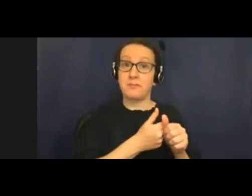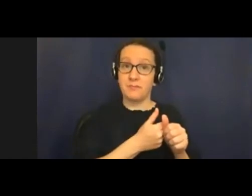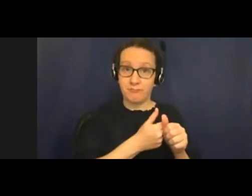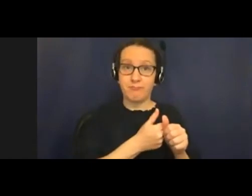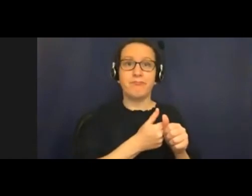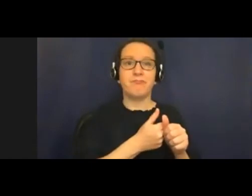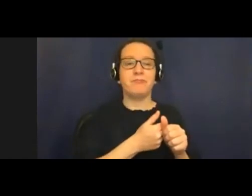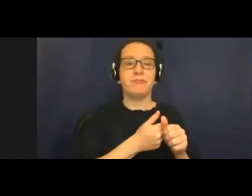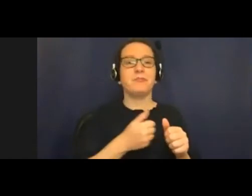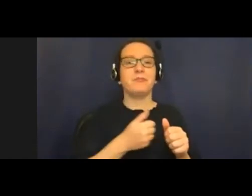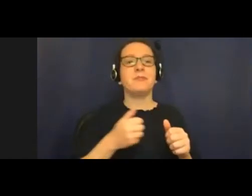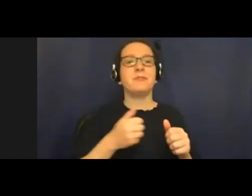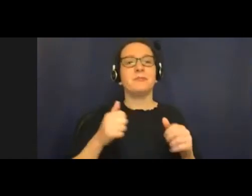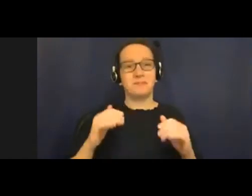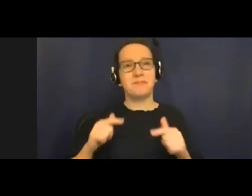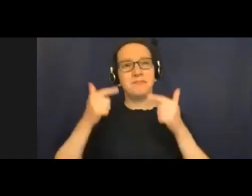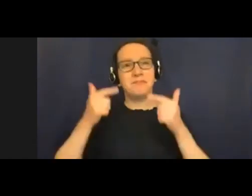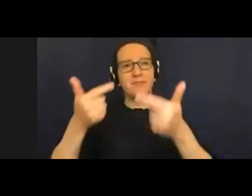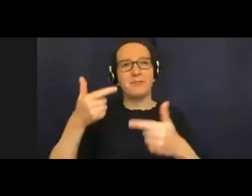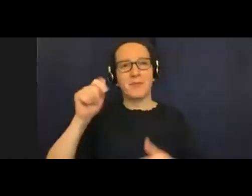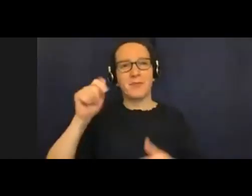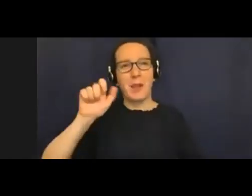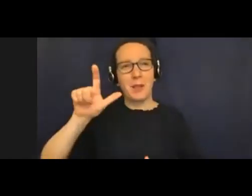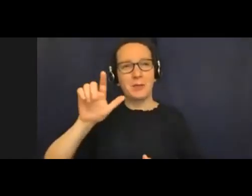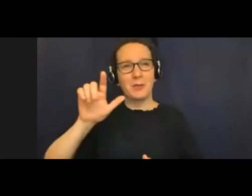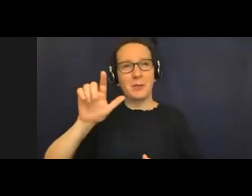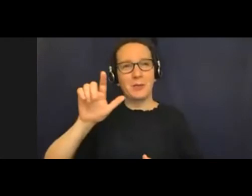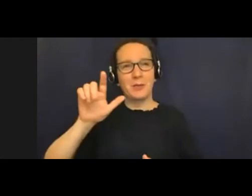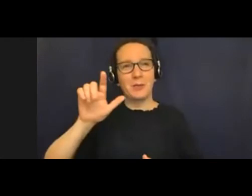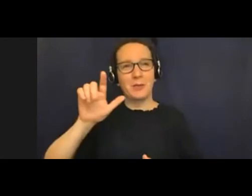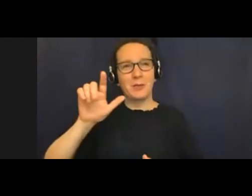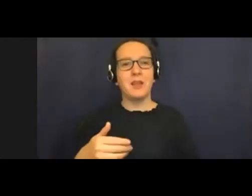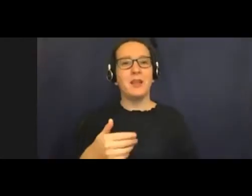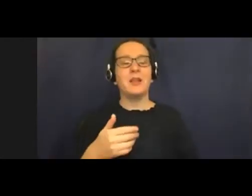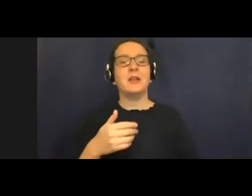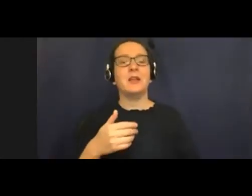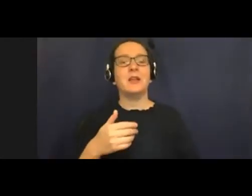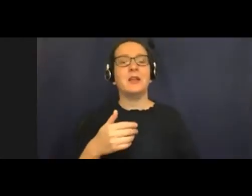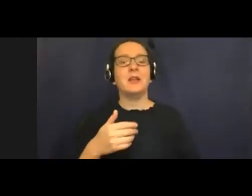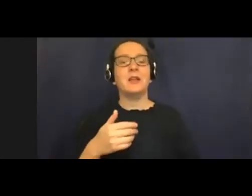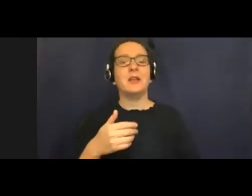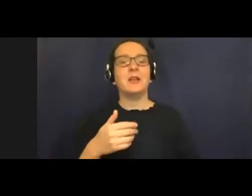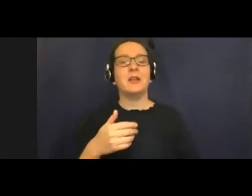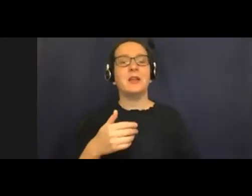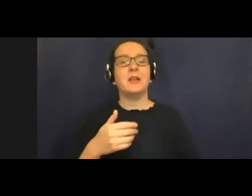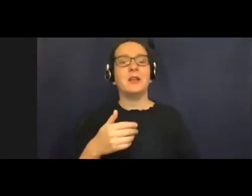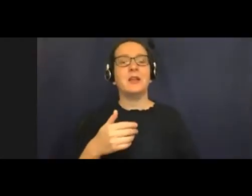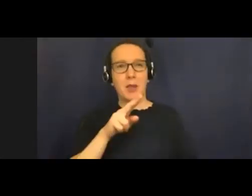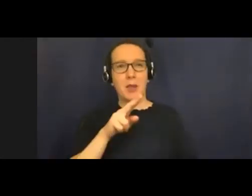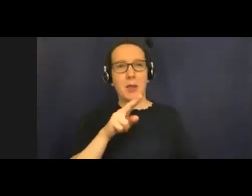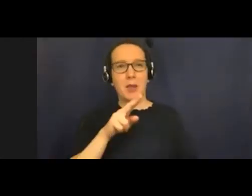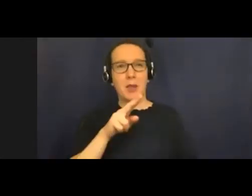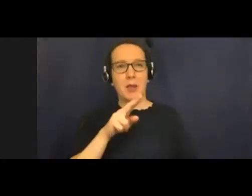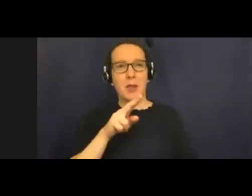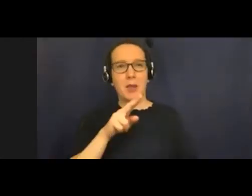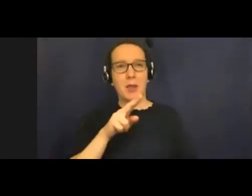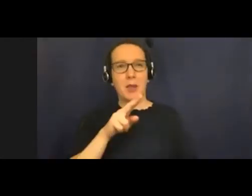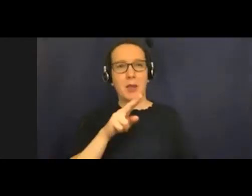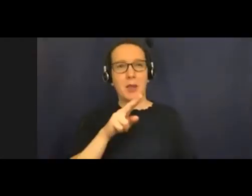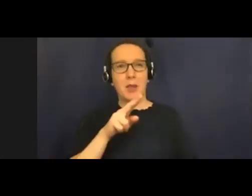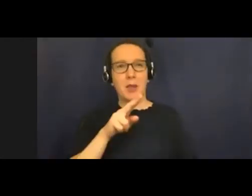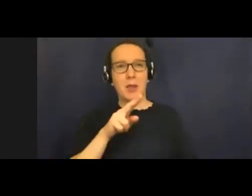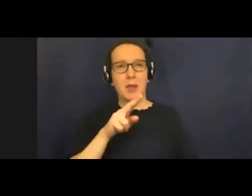Thank you very much, Magnus. Hello, everyone. I will start with a very brief